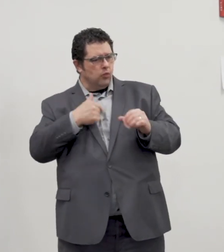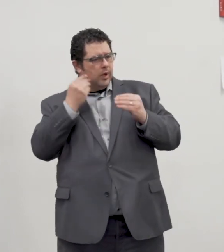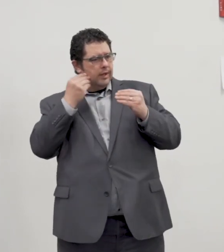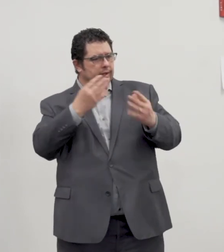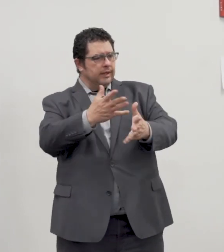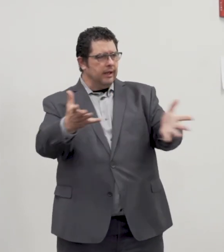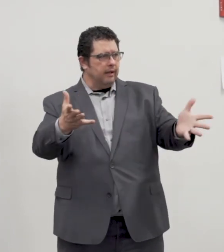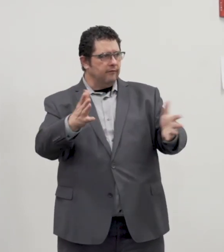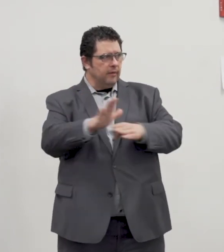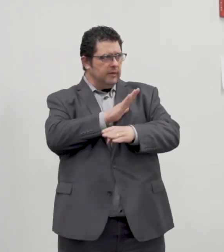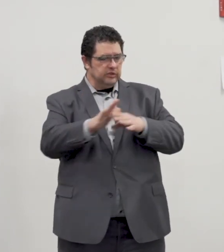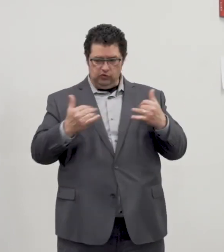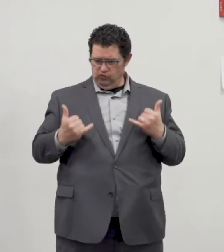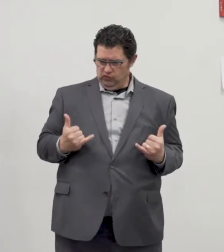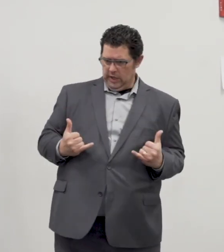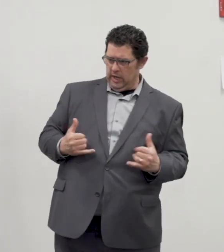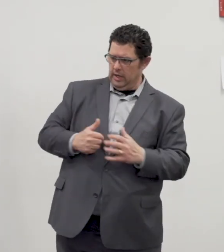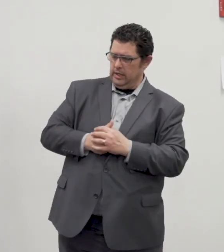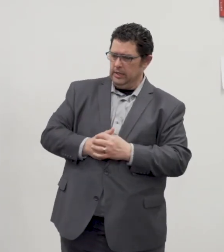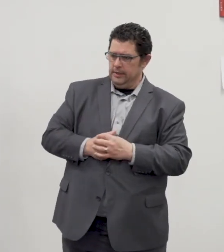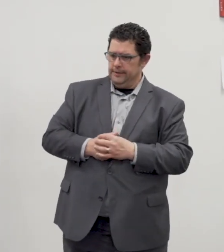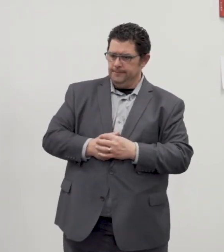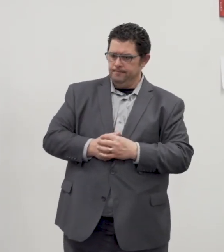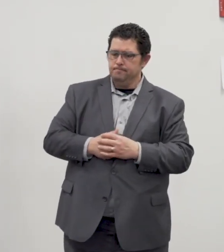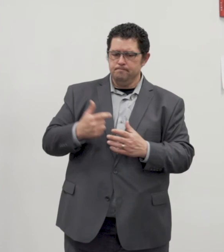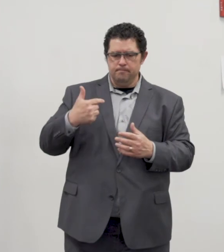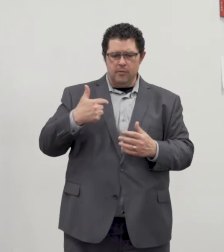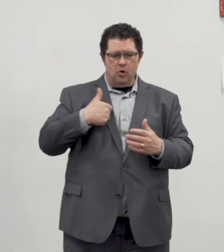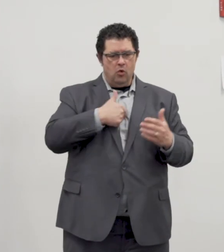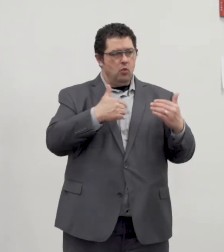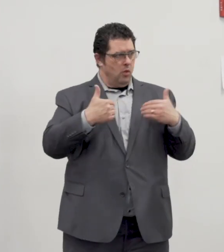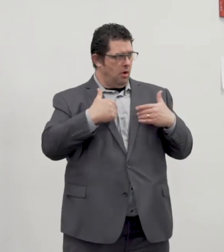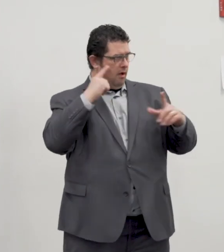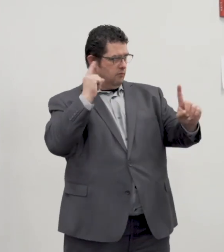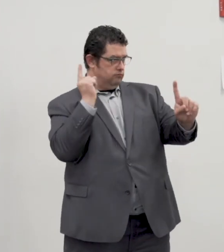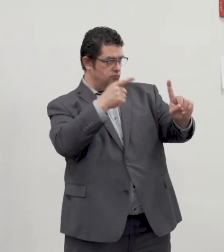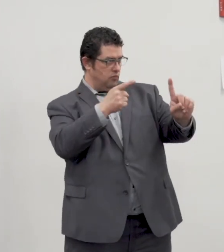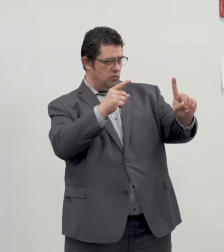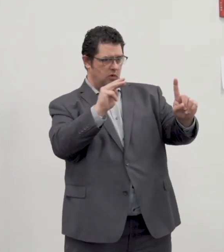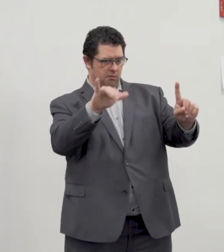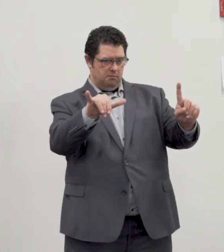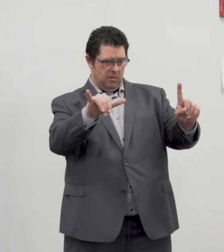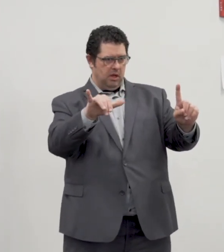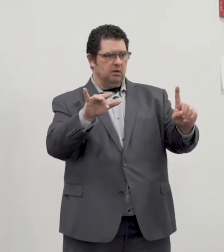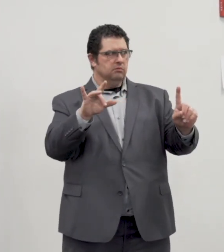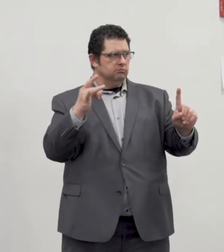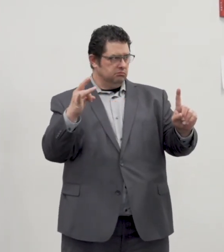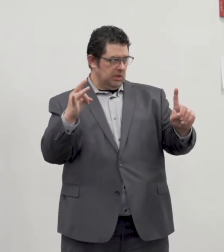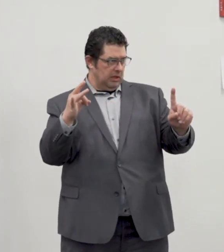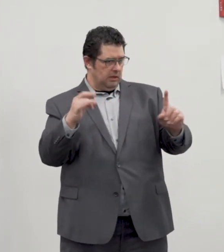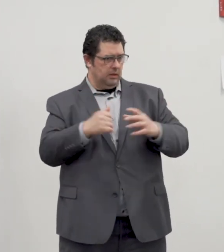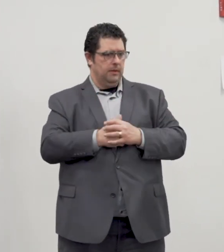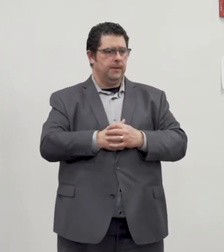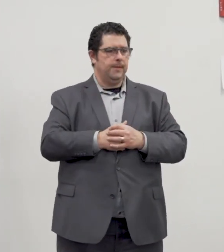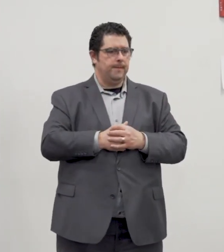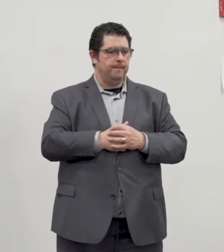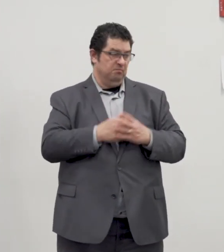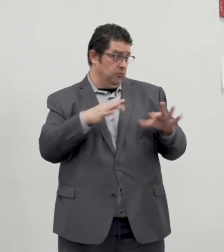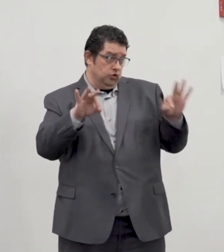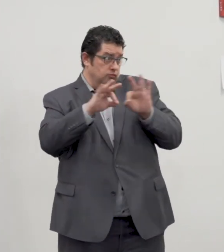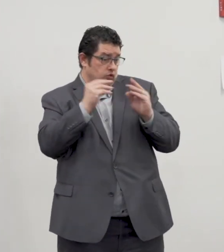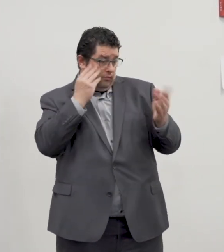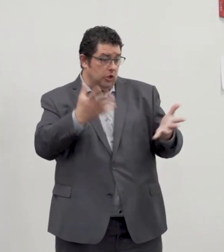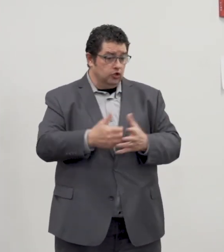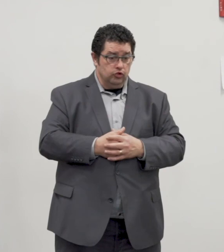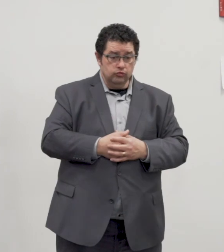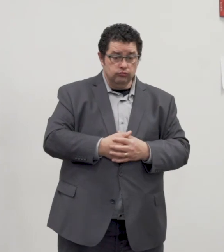Well, we have a target, May 18th. I think that's important information, that we will